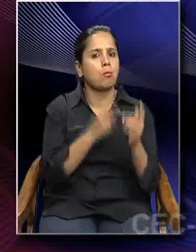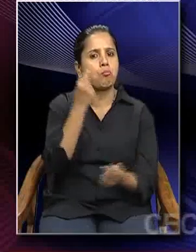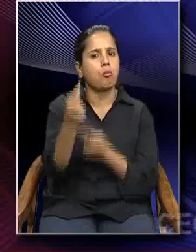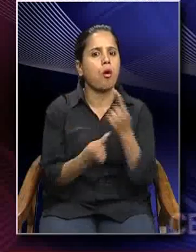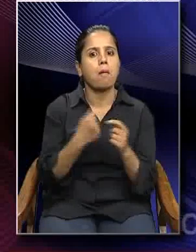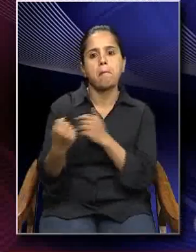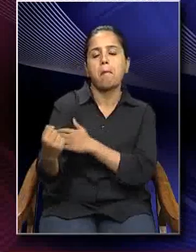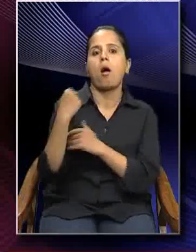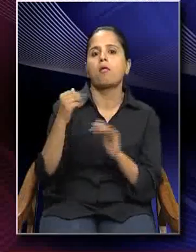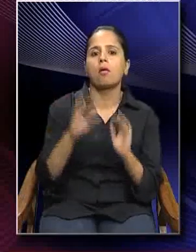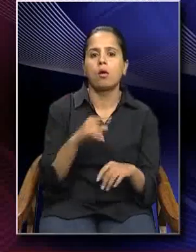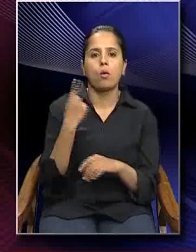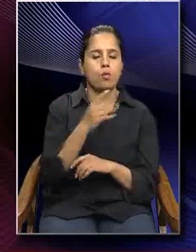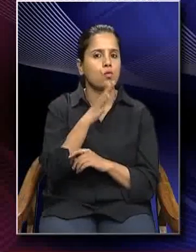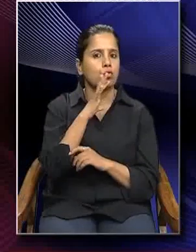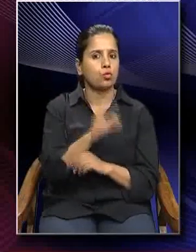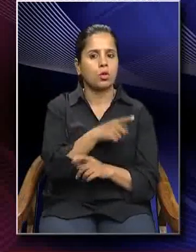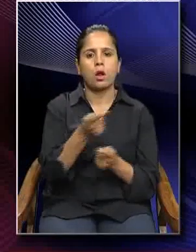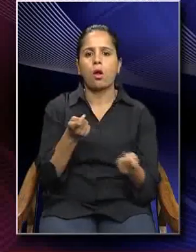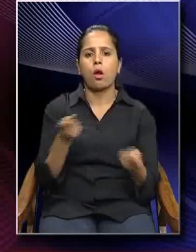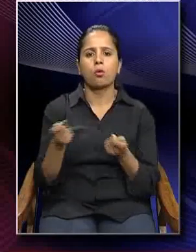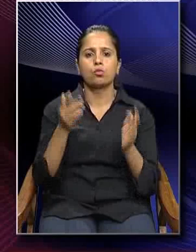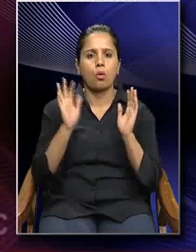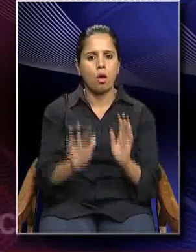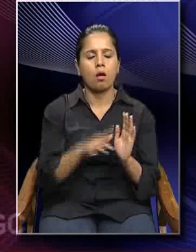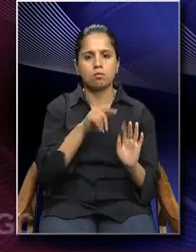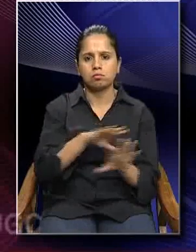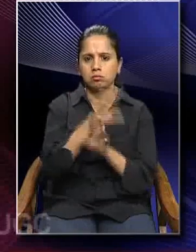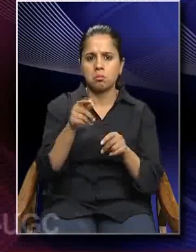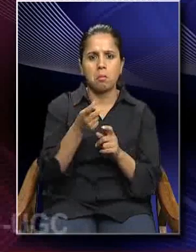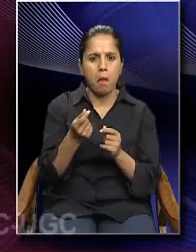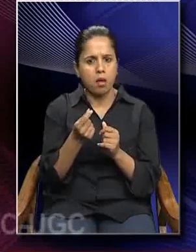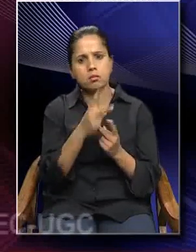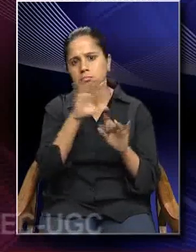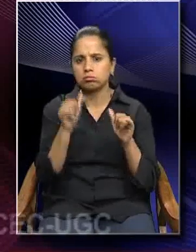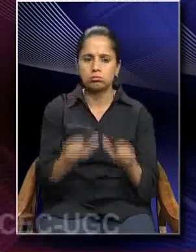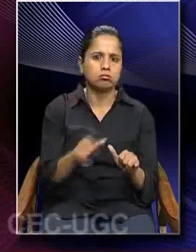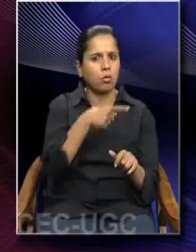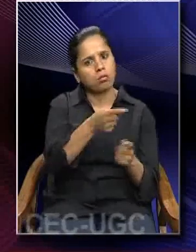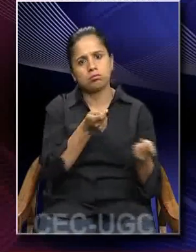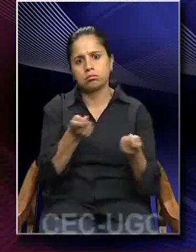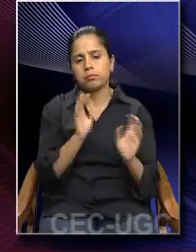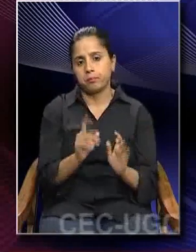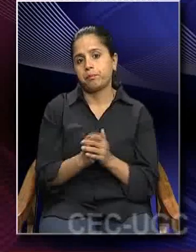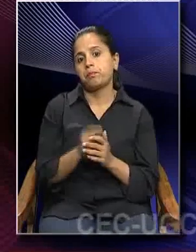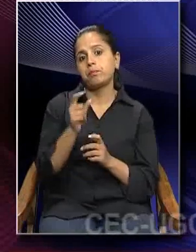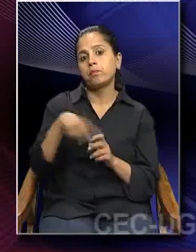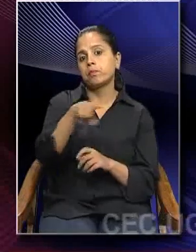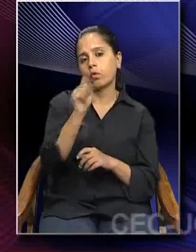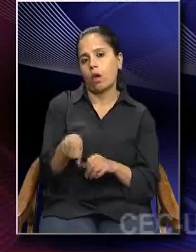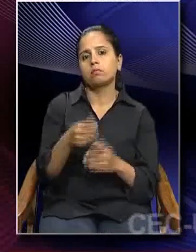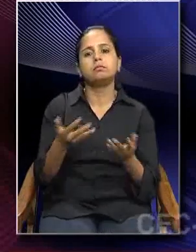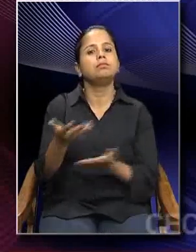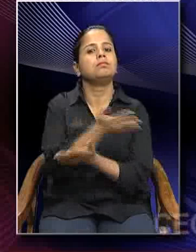power, had real control over their money. Here one can also